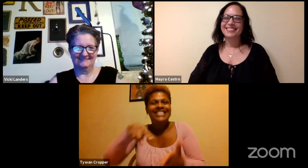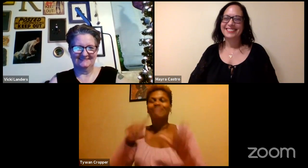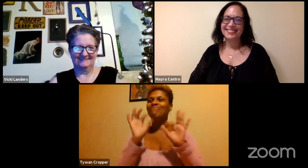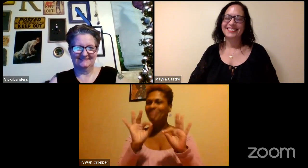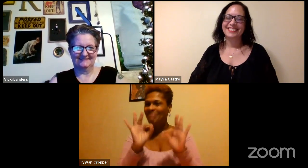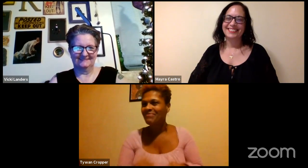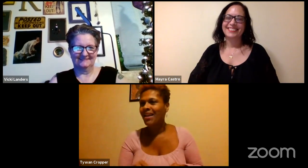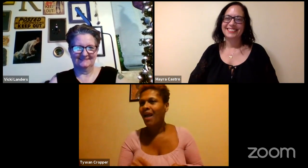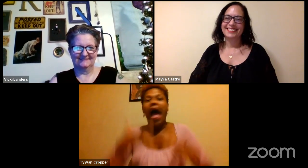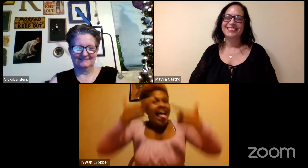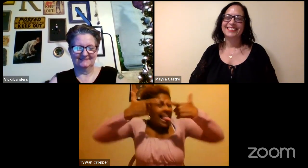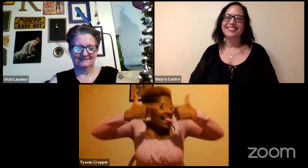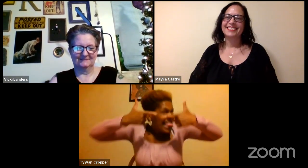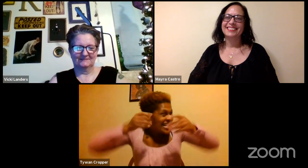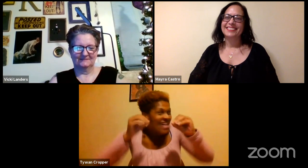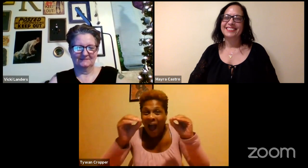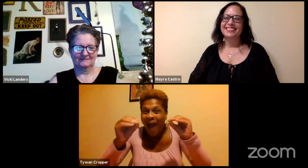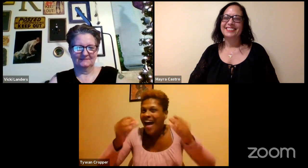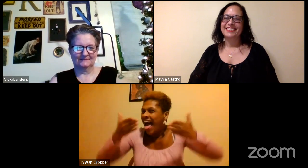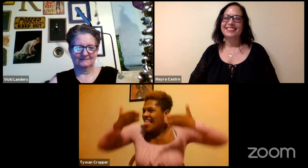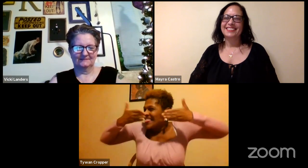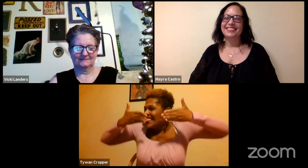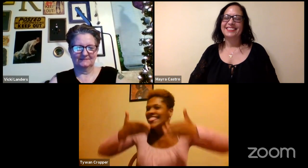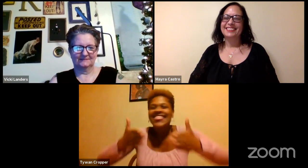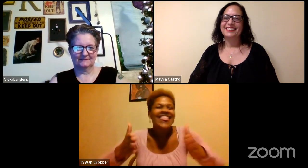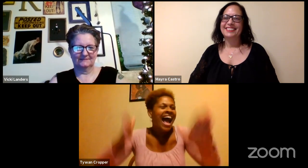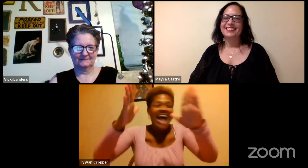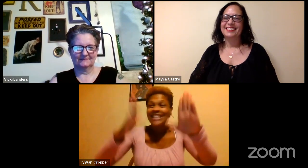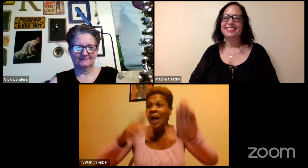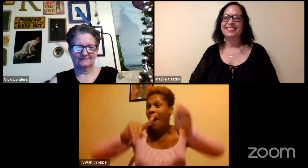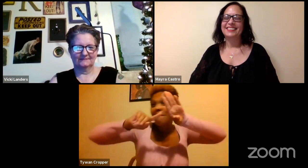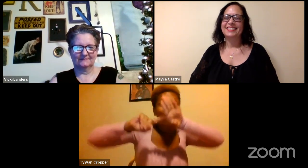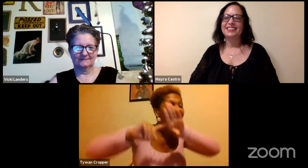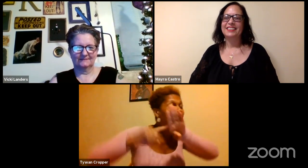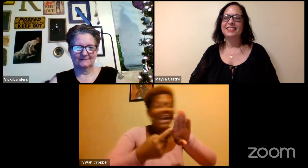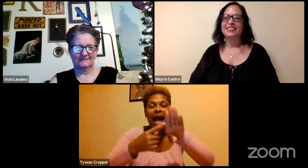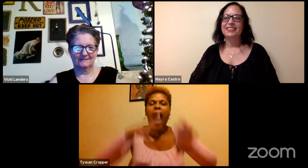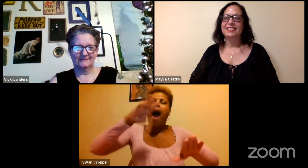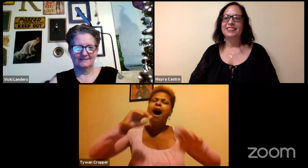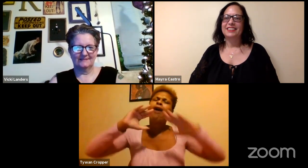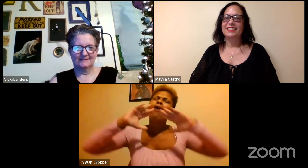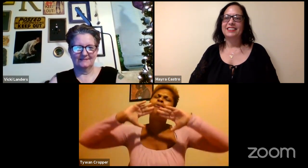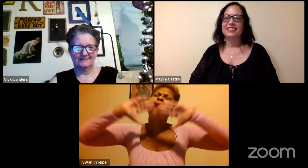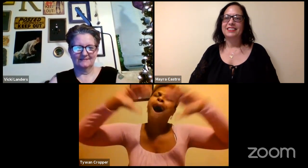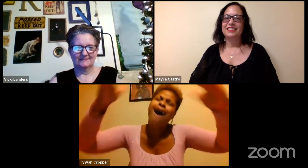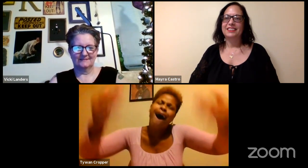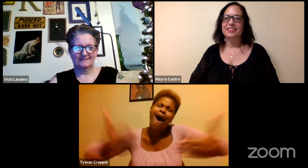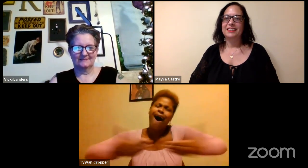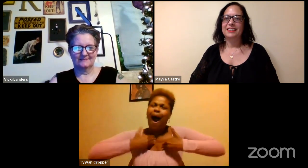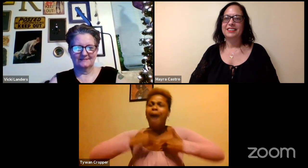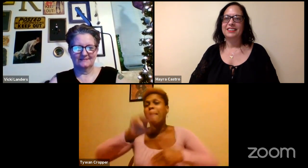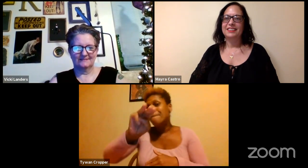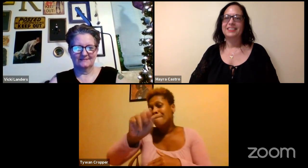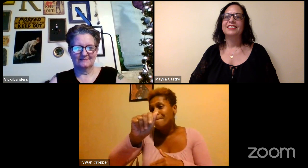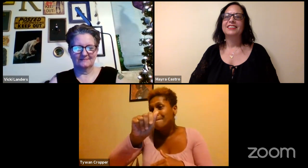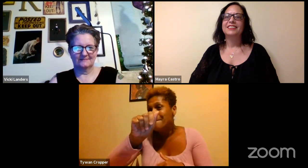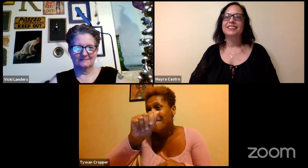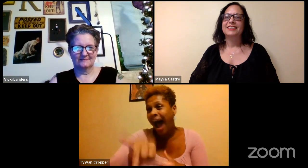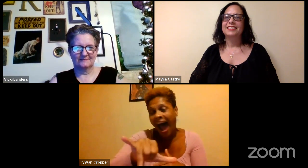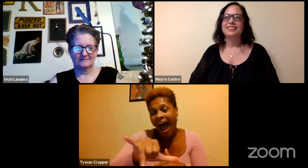and it's a new experience. So let's begin and